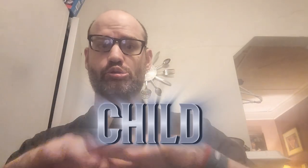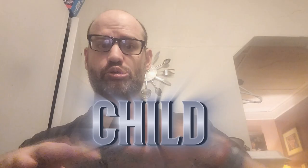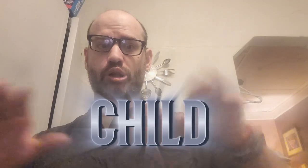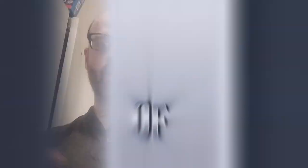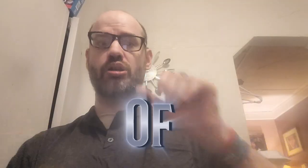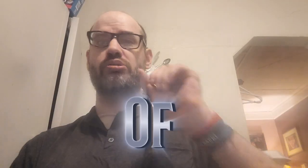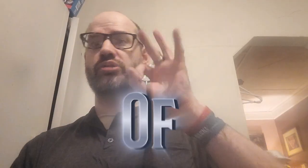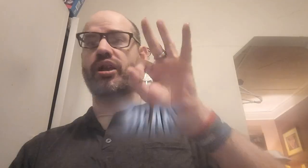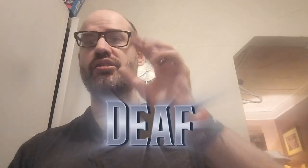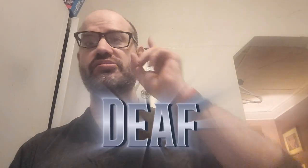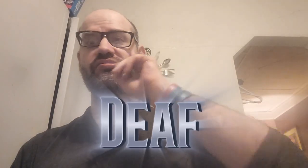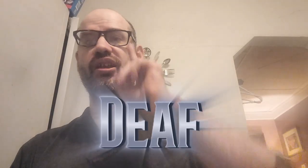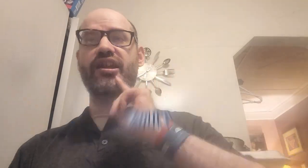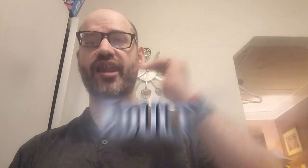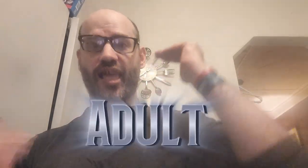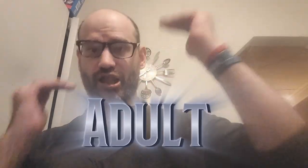of deaf adults.